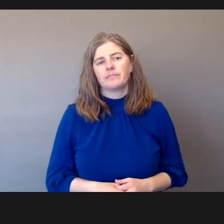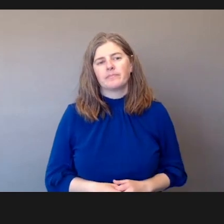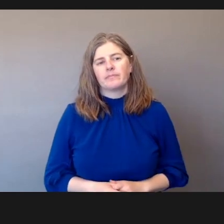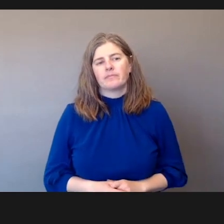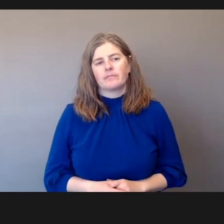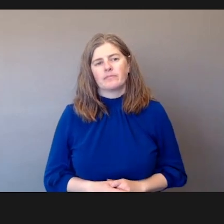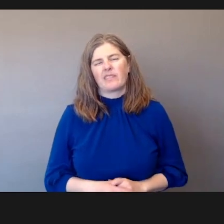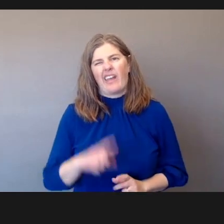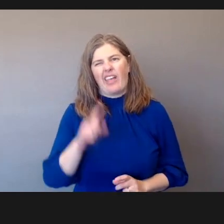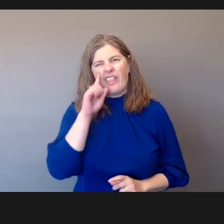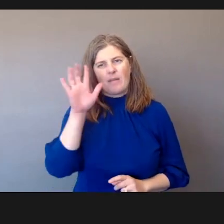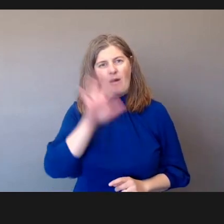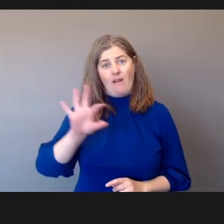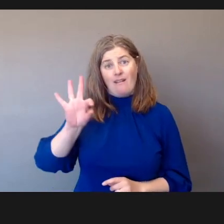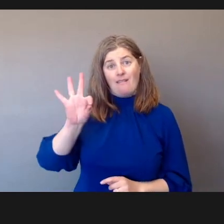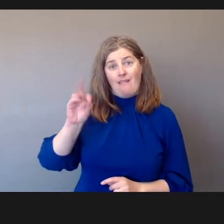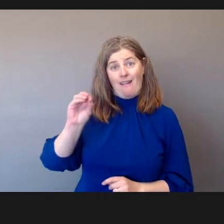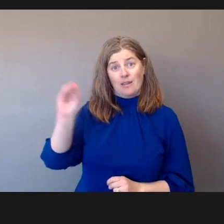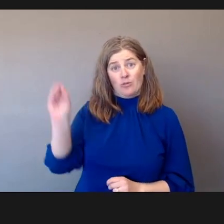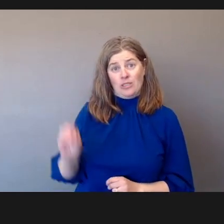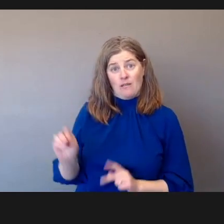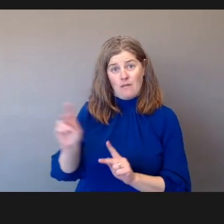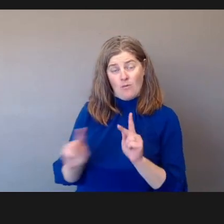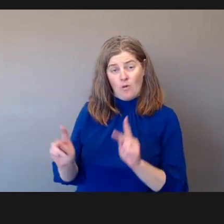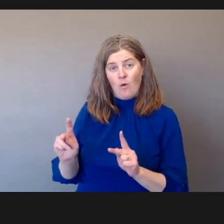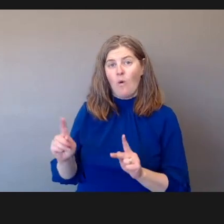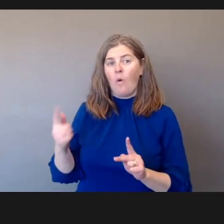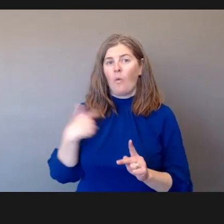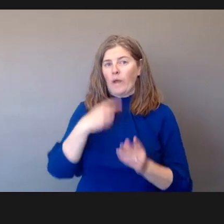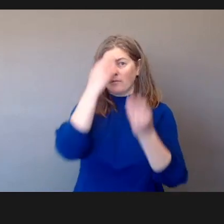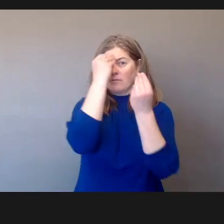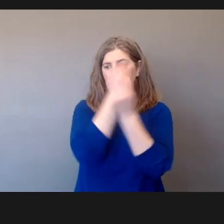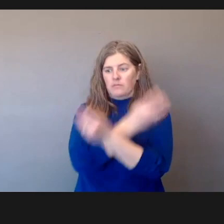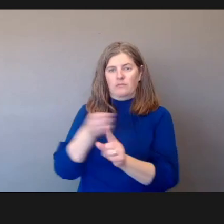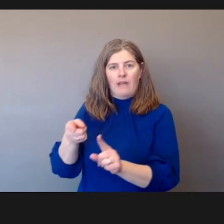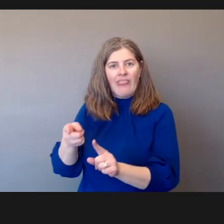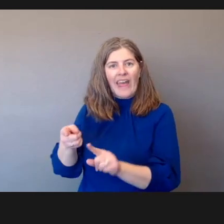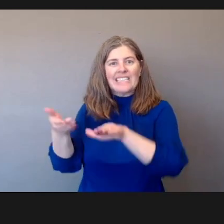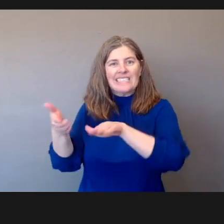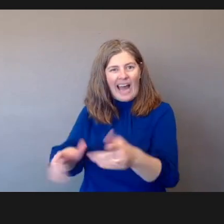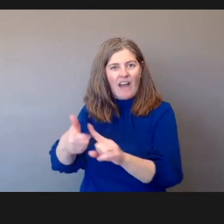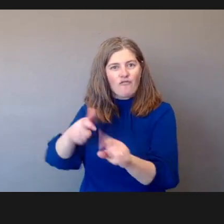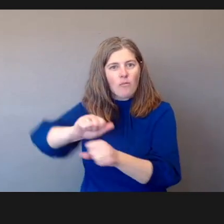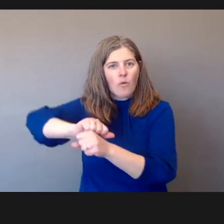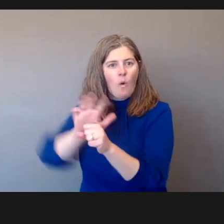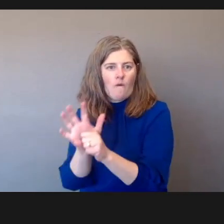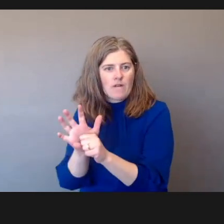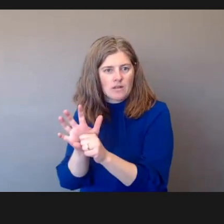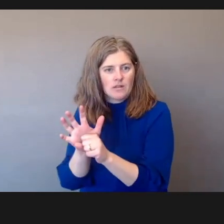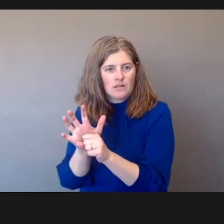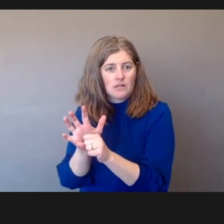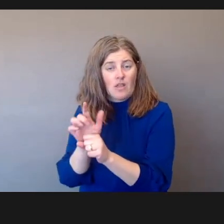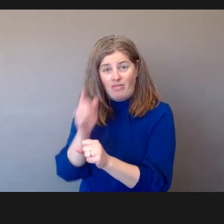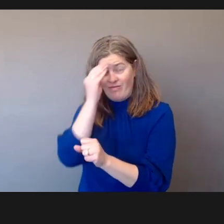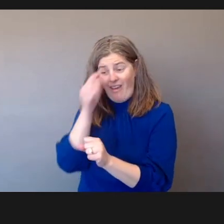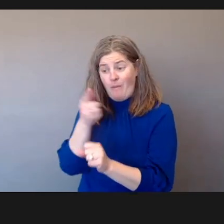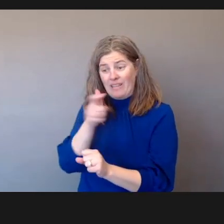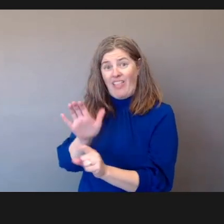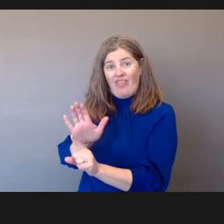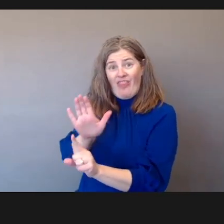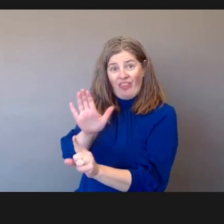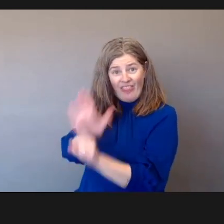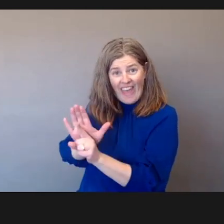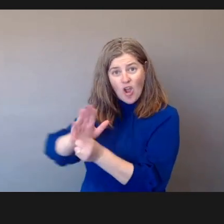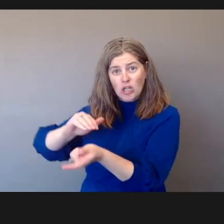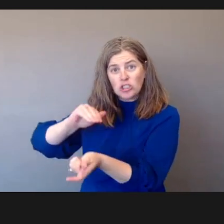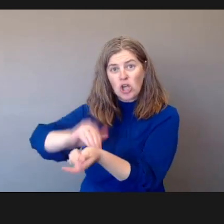think it's about 90% of people who we report as having died of COVID, we report because their doctor